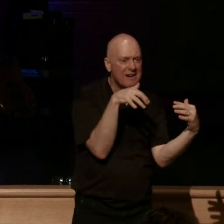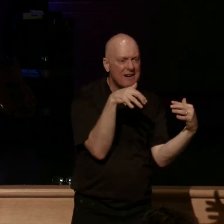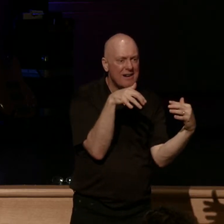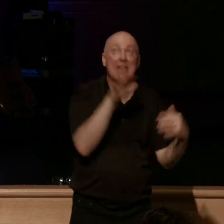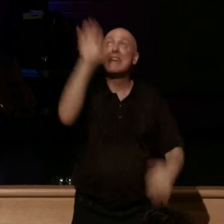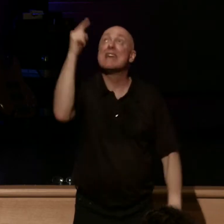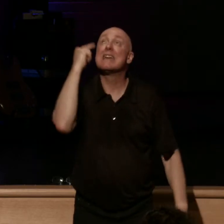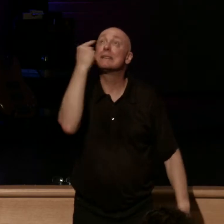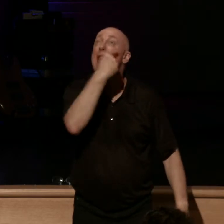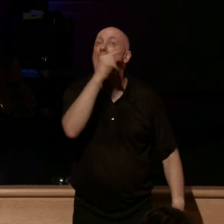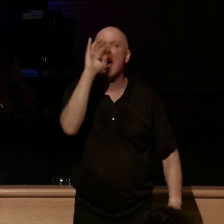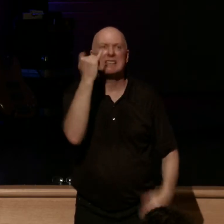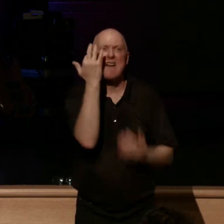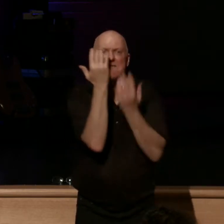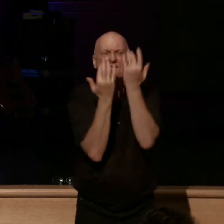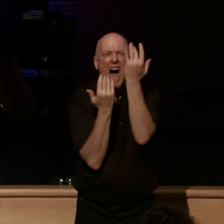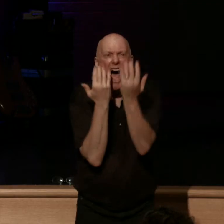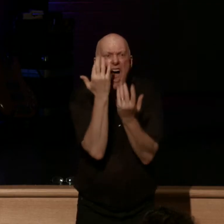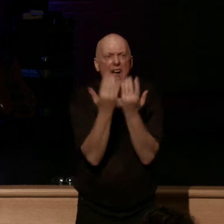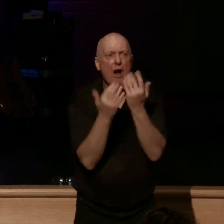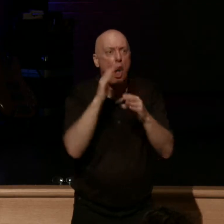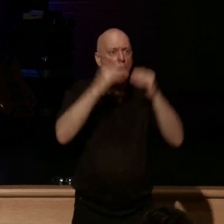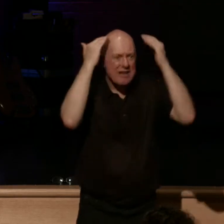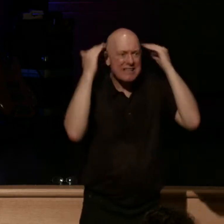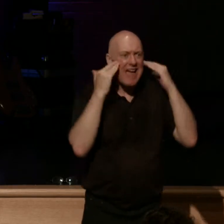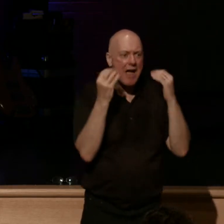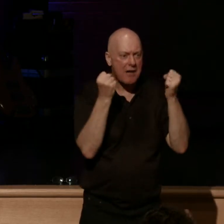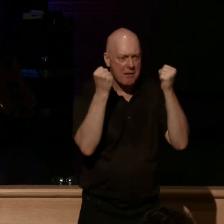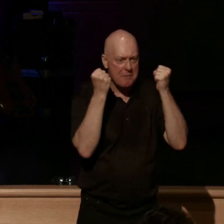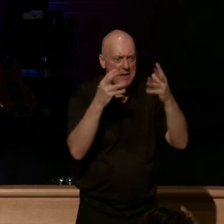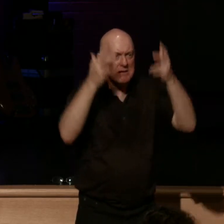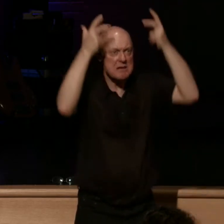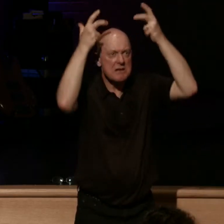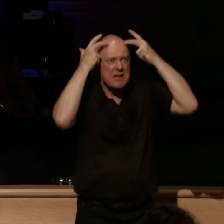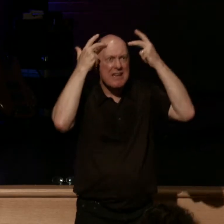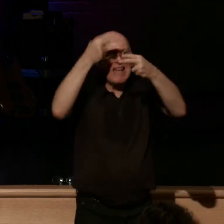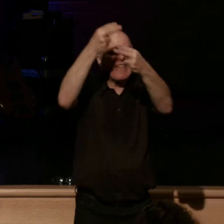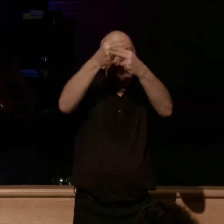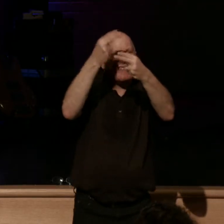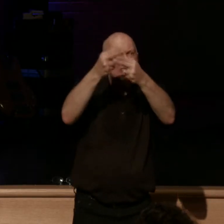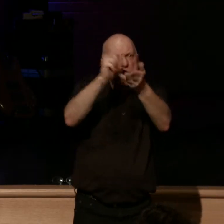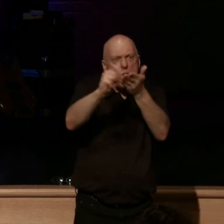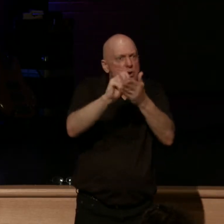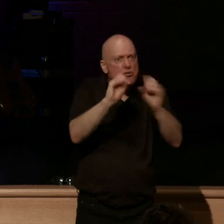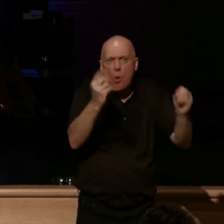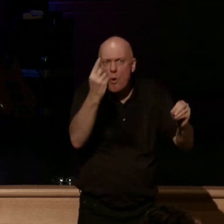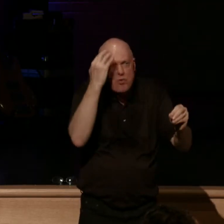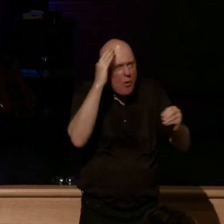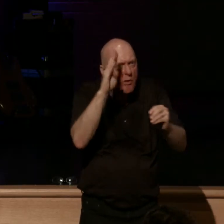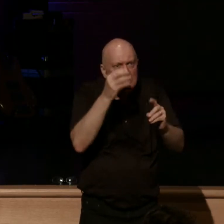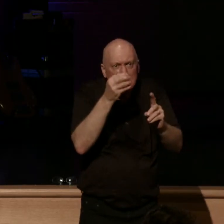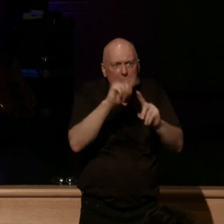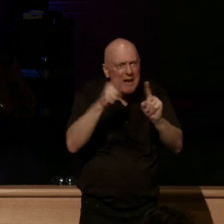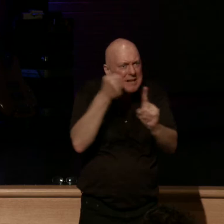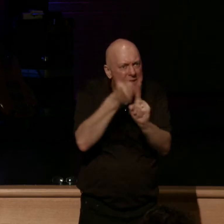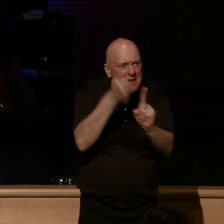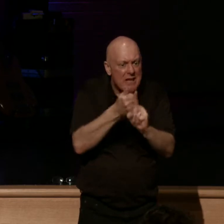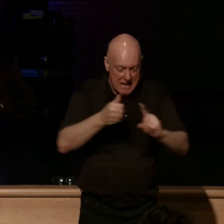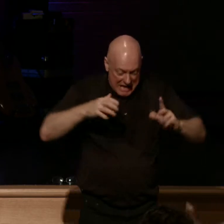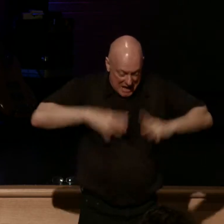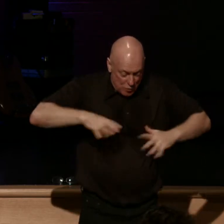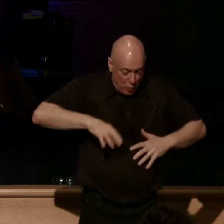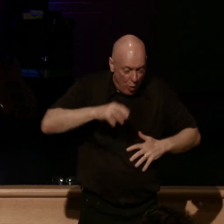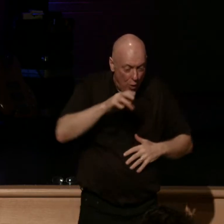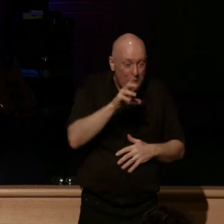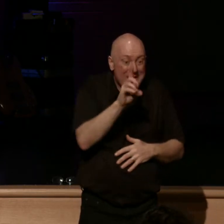His eyes are like a flame of fire, and on his head are many diadems, and he has a name written that no one knows but himself. He is clothed in a robe dipped